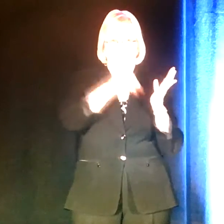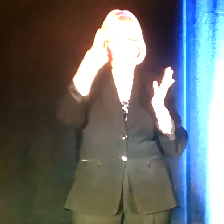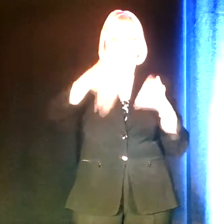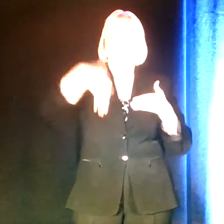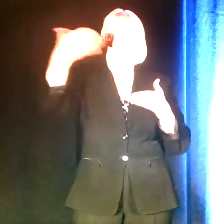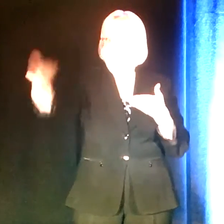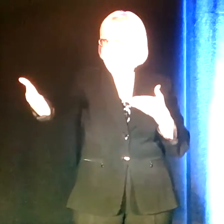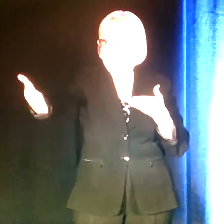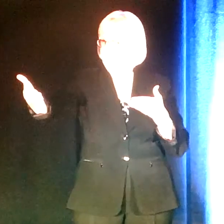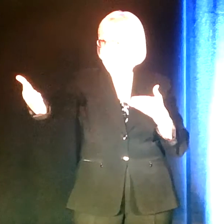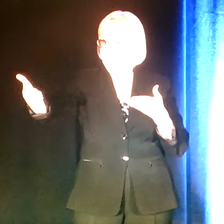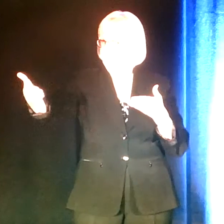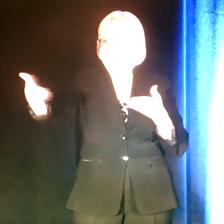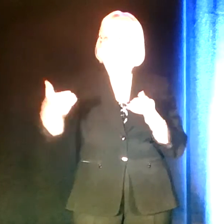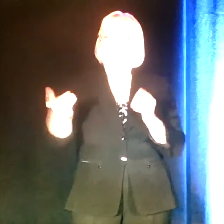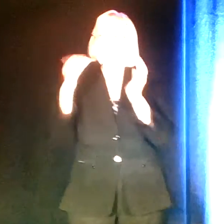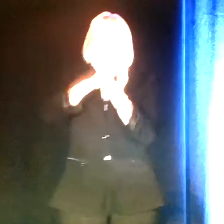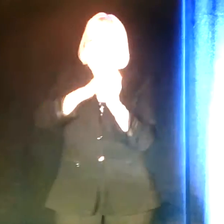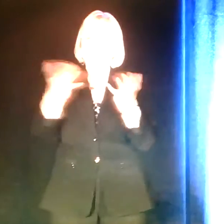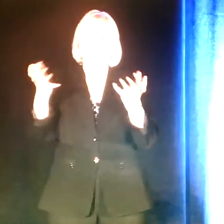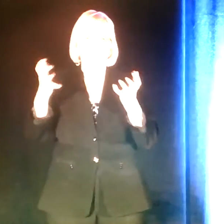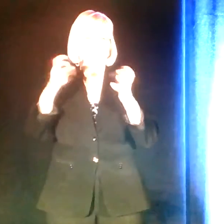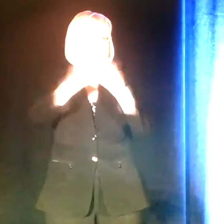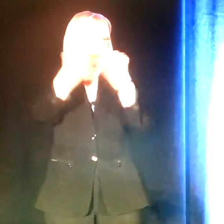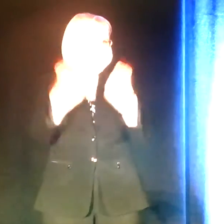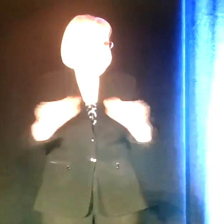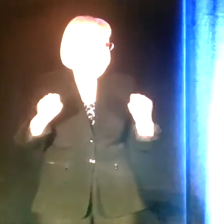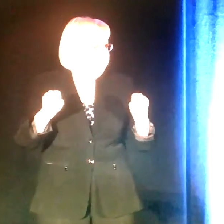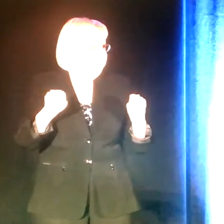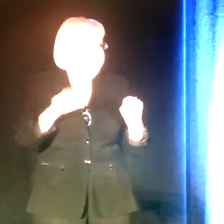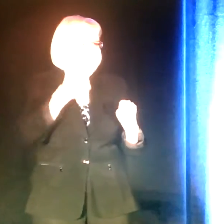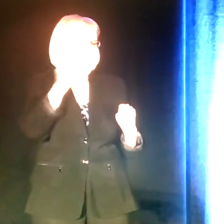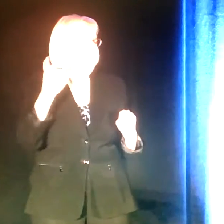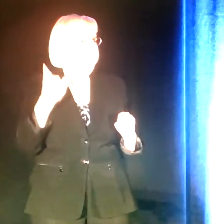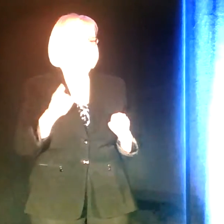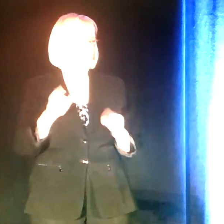how you can apply that or copy it for next time. Again, we want a system.